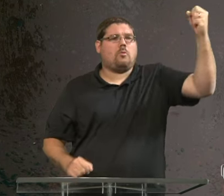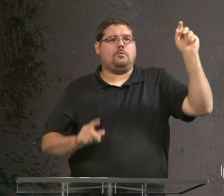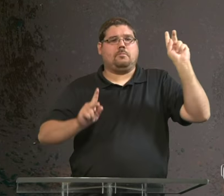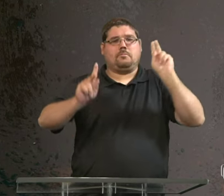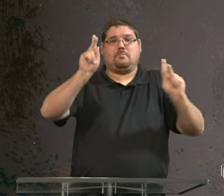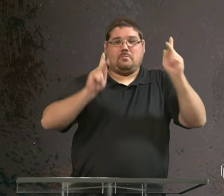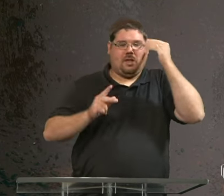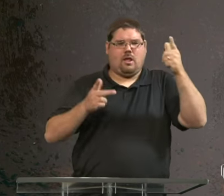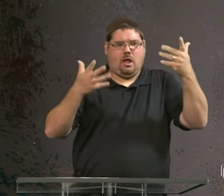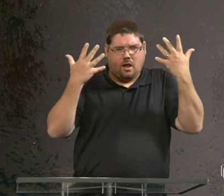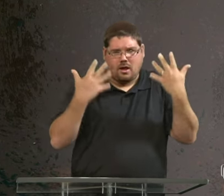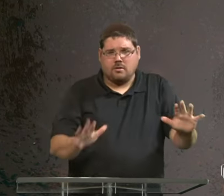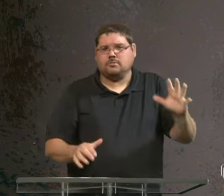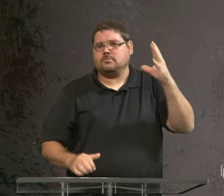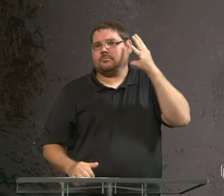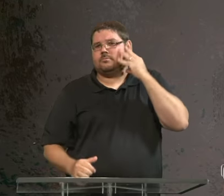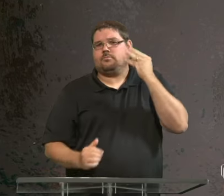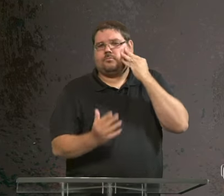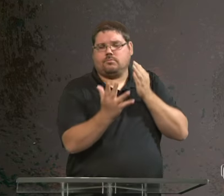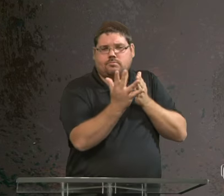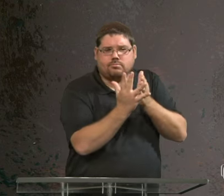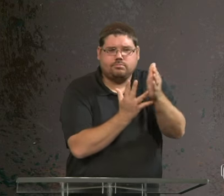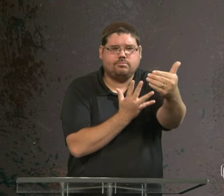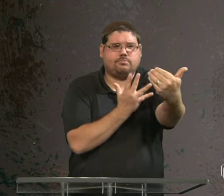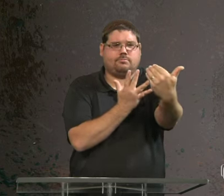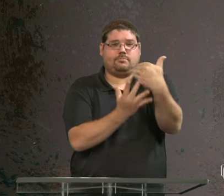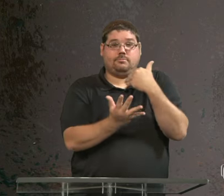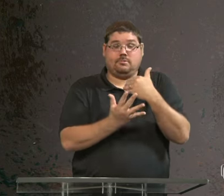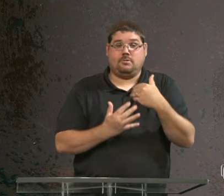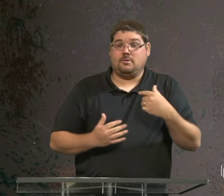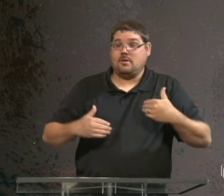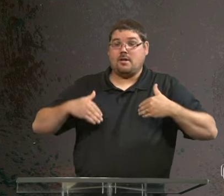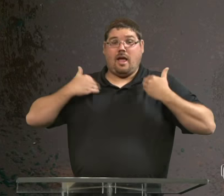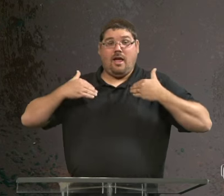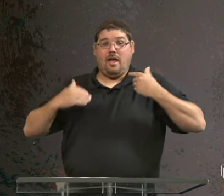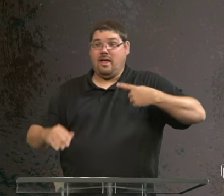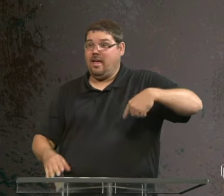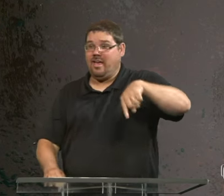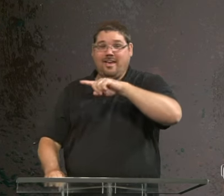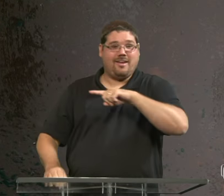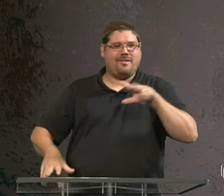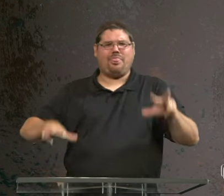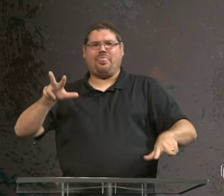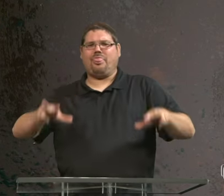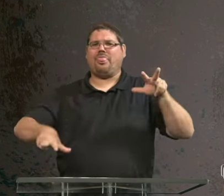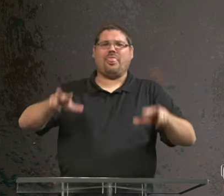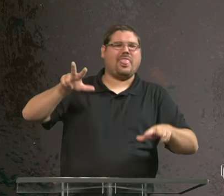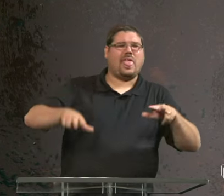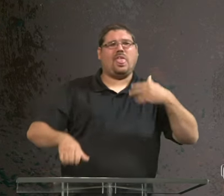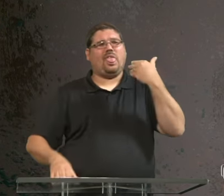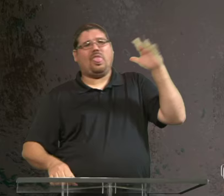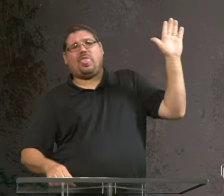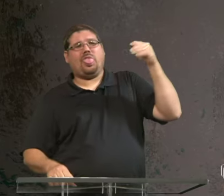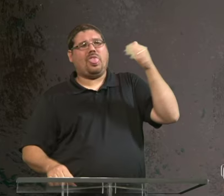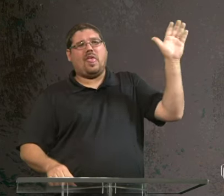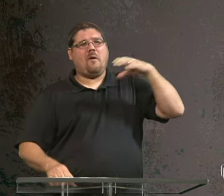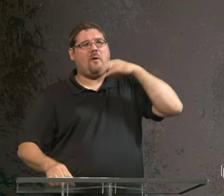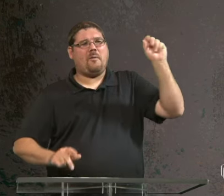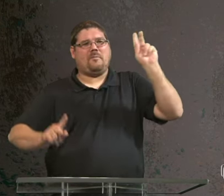approached death. You know, it's very important that we listen to the advice of older people because they've been through all those experiences that we haven't